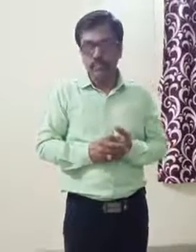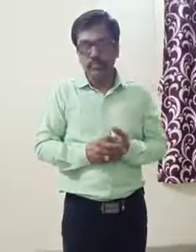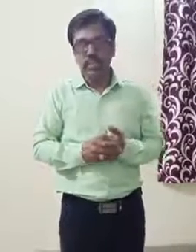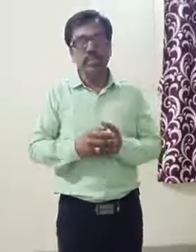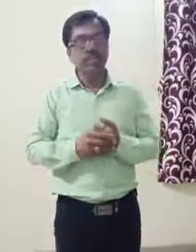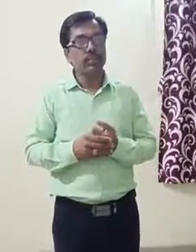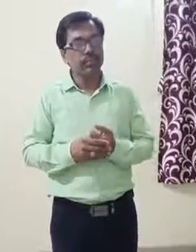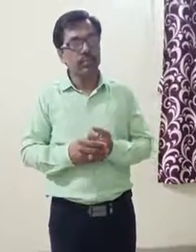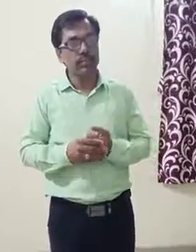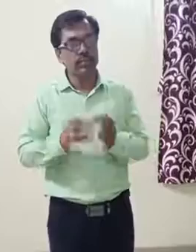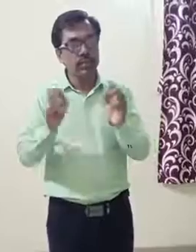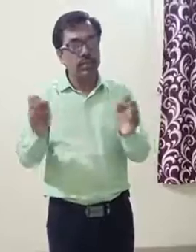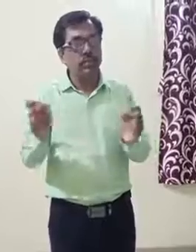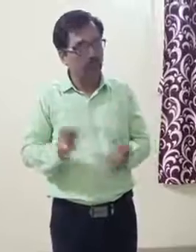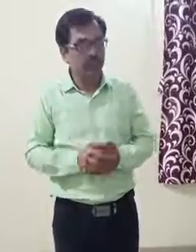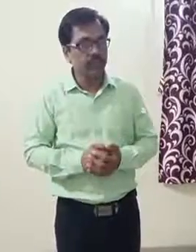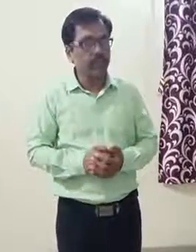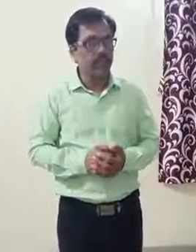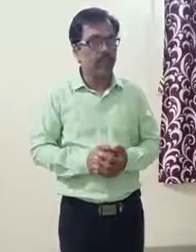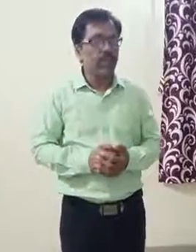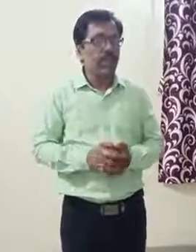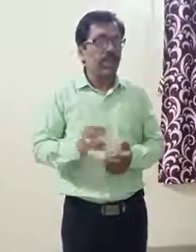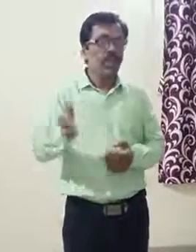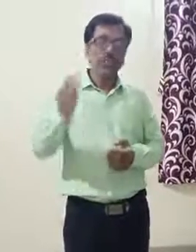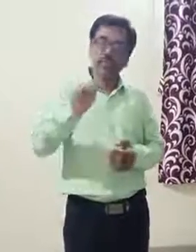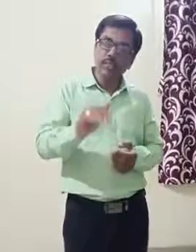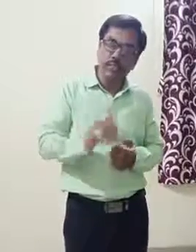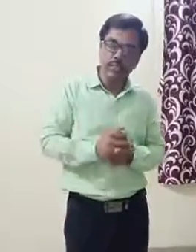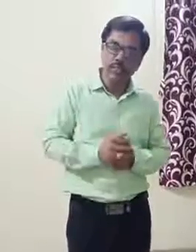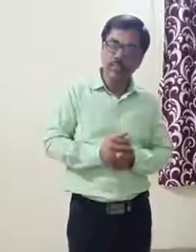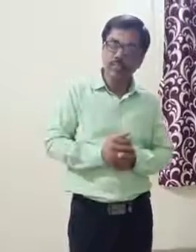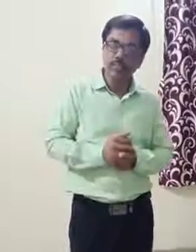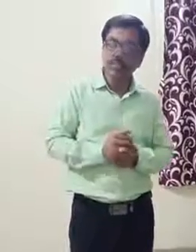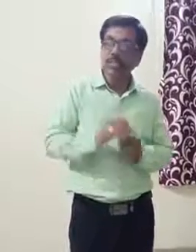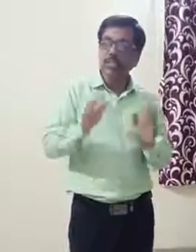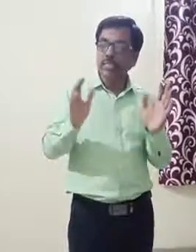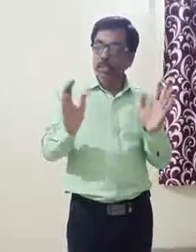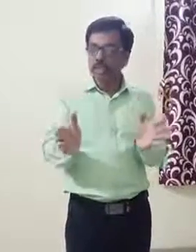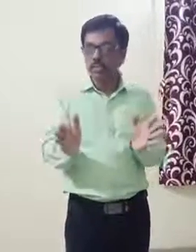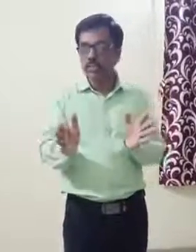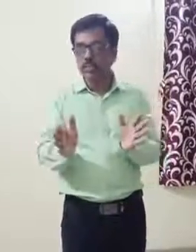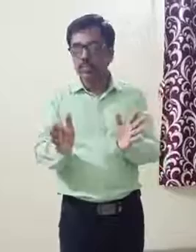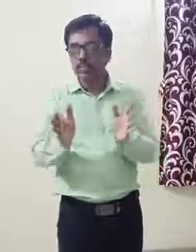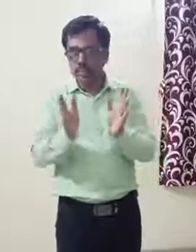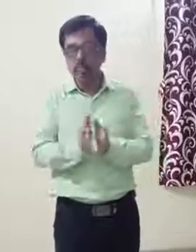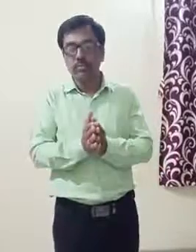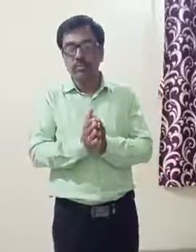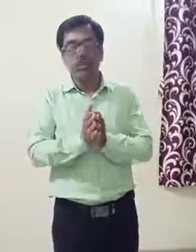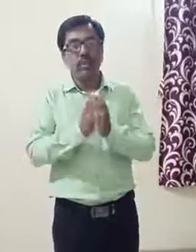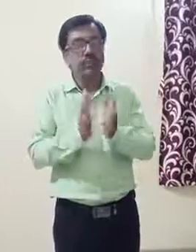and he introduced the rule of law. Along with these measures, he tried to remove